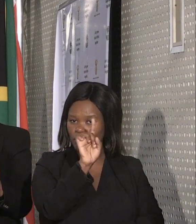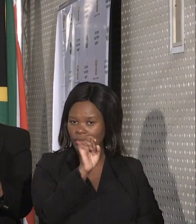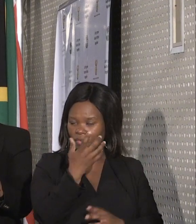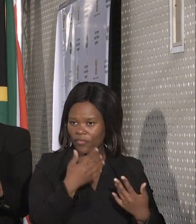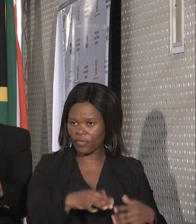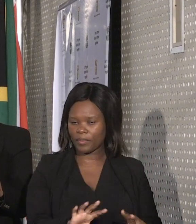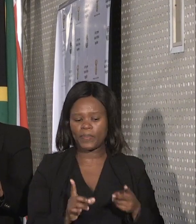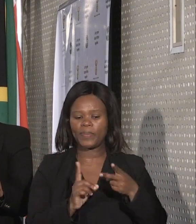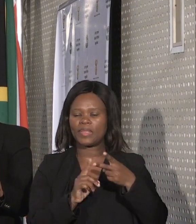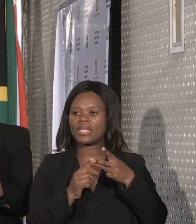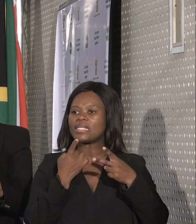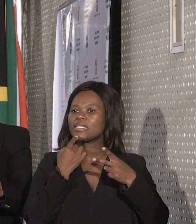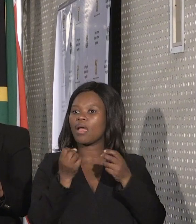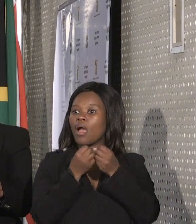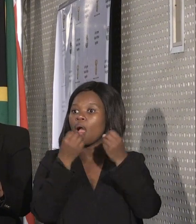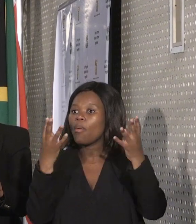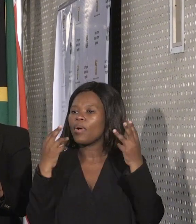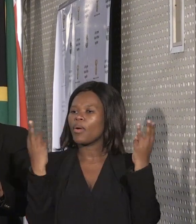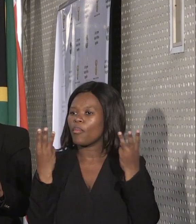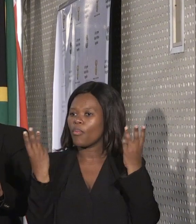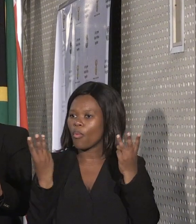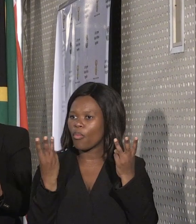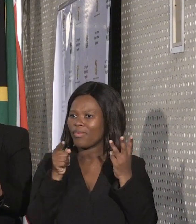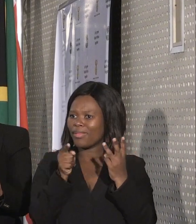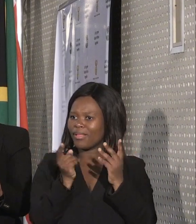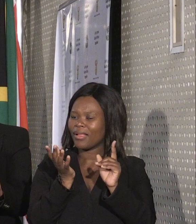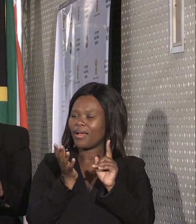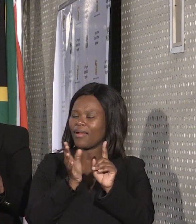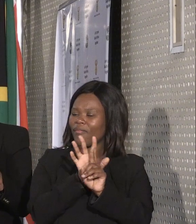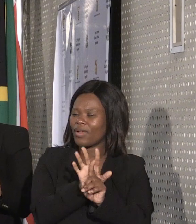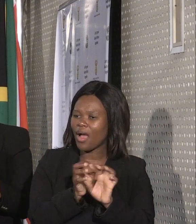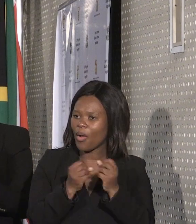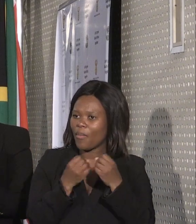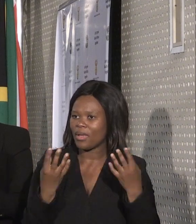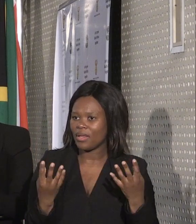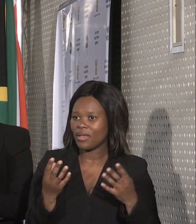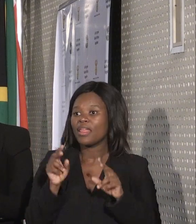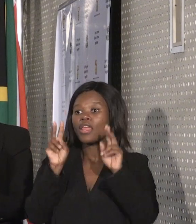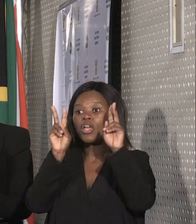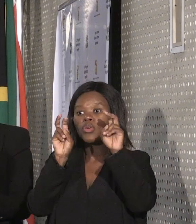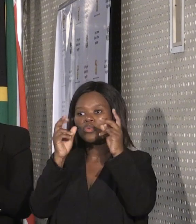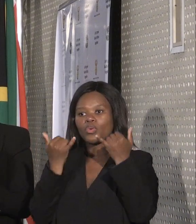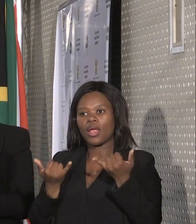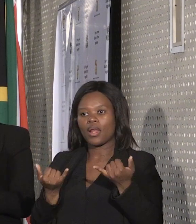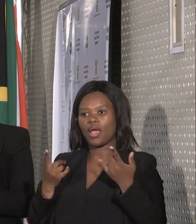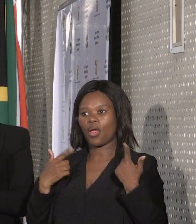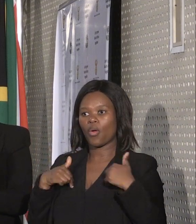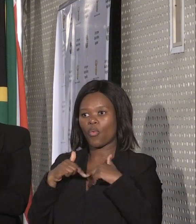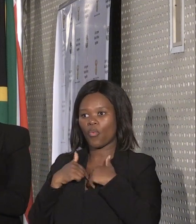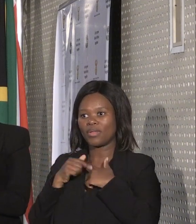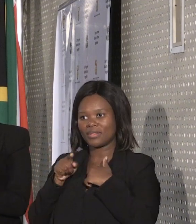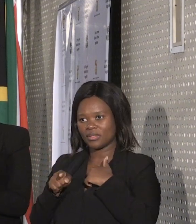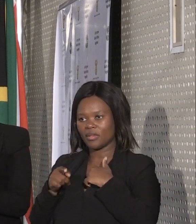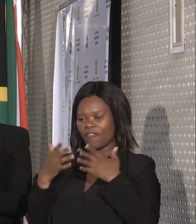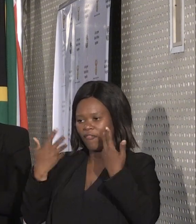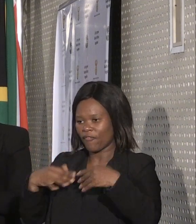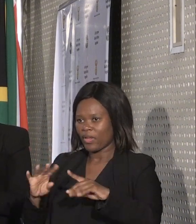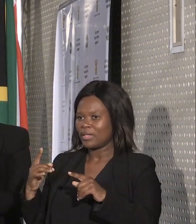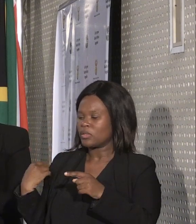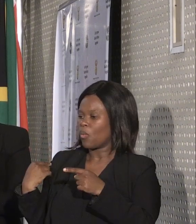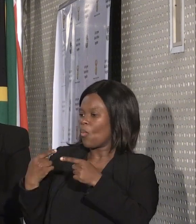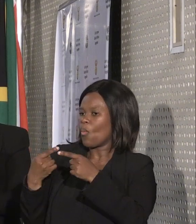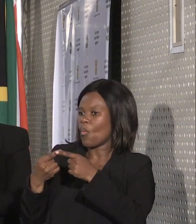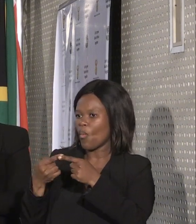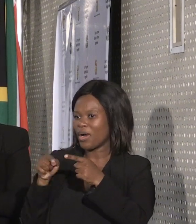many people were affected? And again, I want to emphasize that the issue that we're dealing with, and the issue that we have been dealing with since